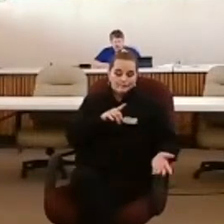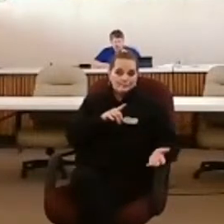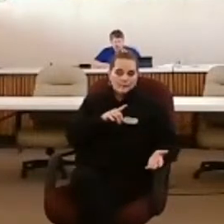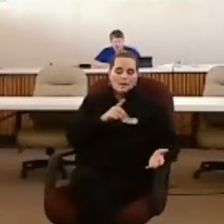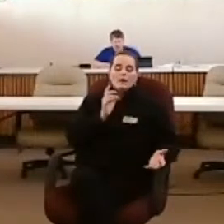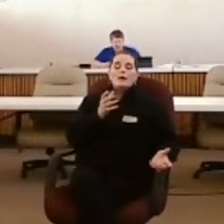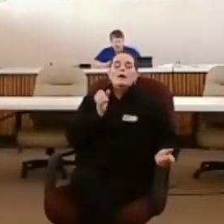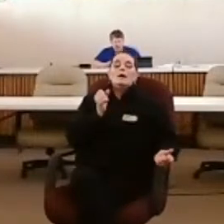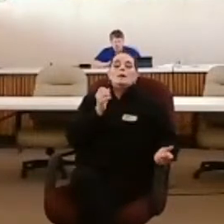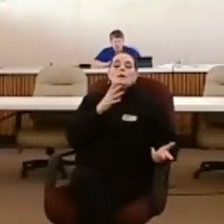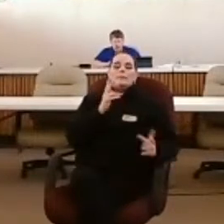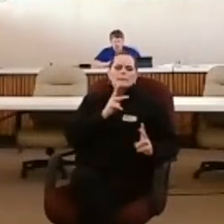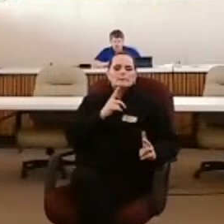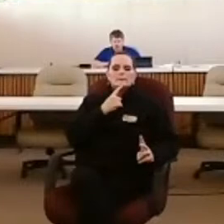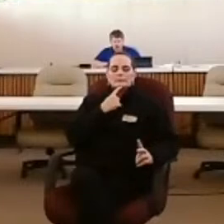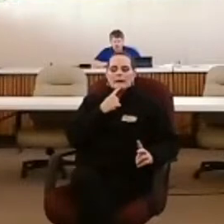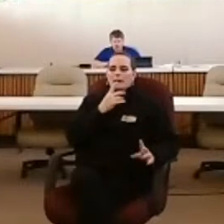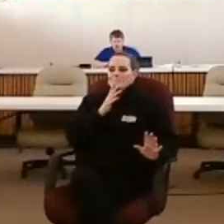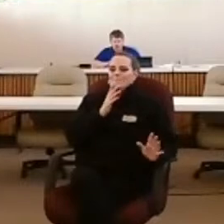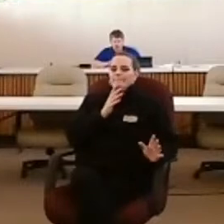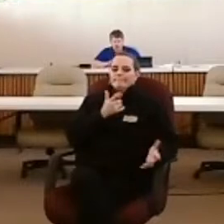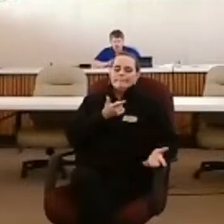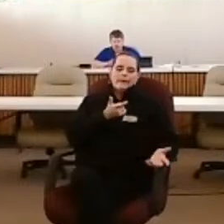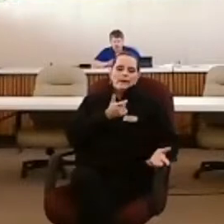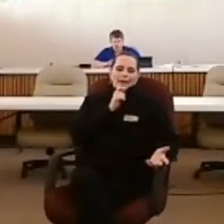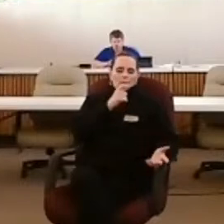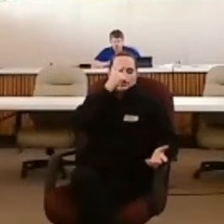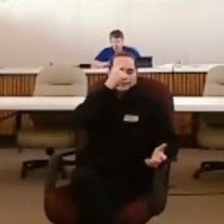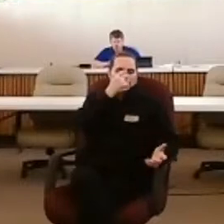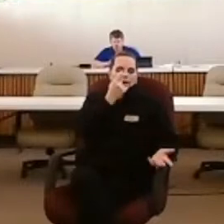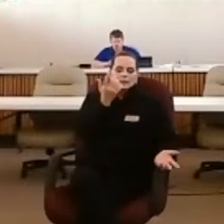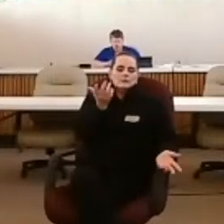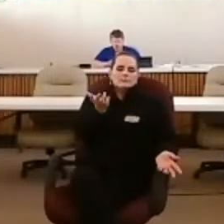a lot of people said, well, I don't think mine